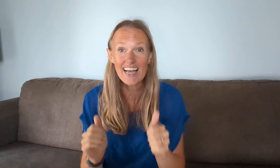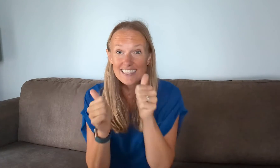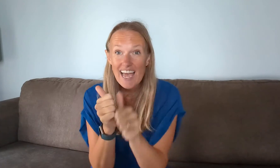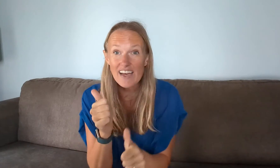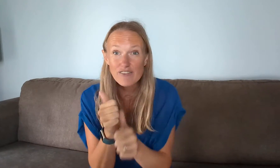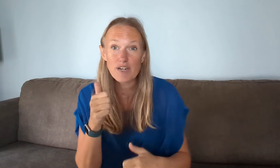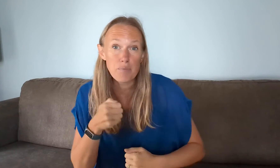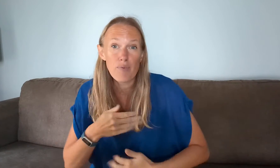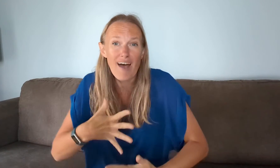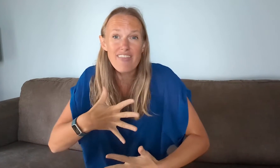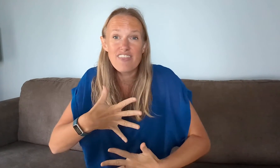Let every breath,